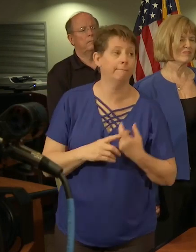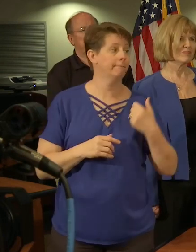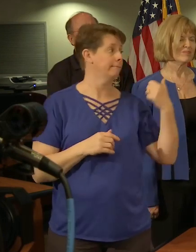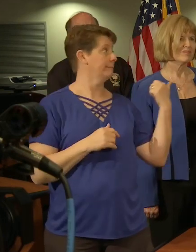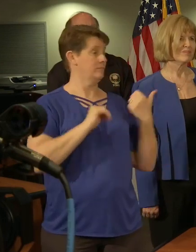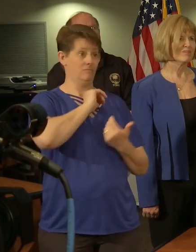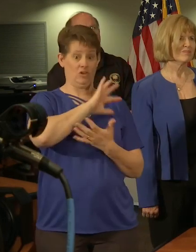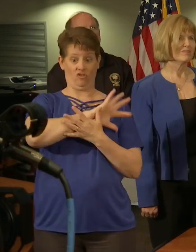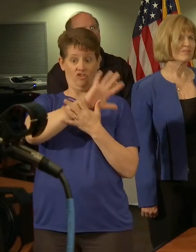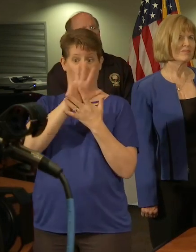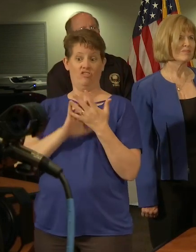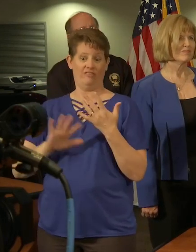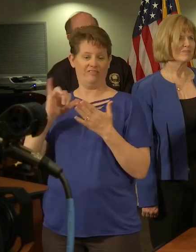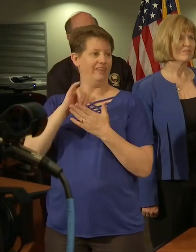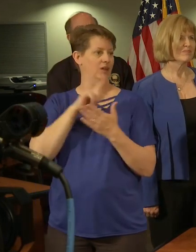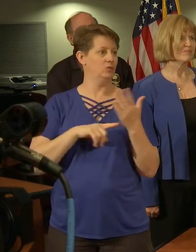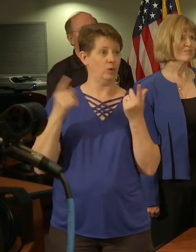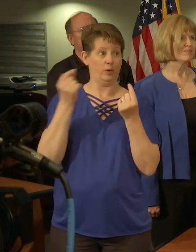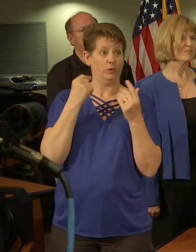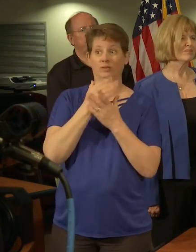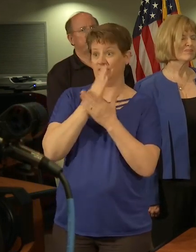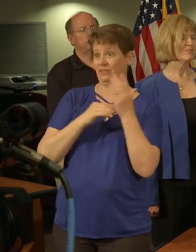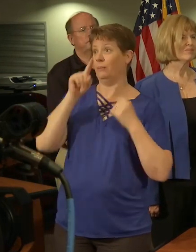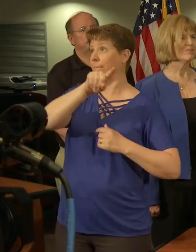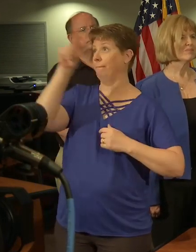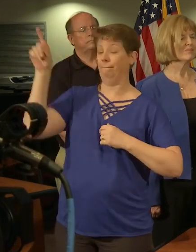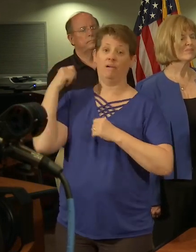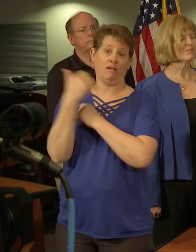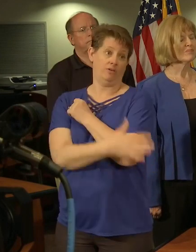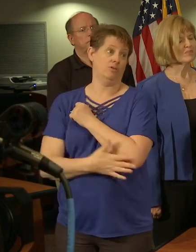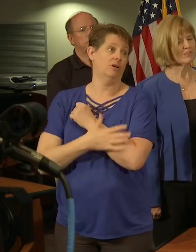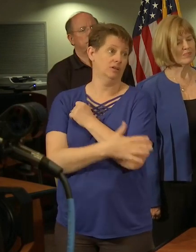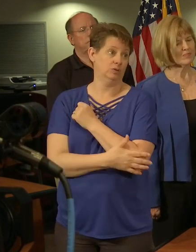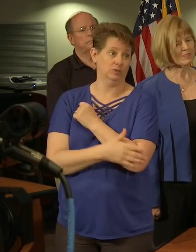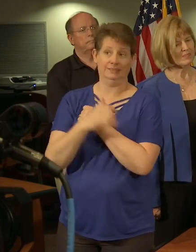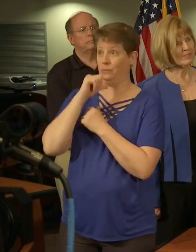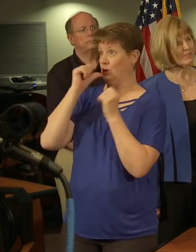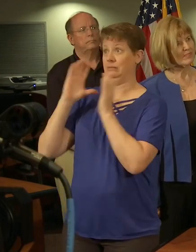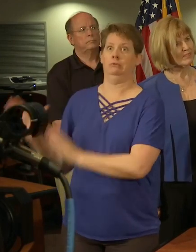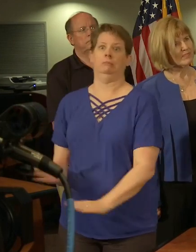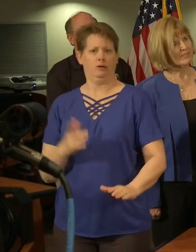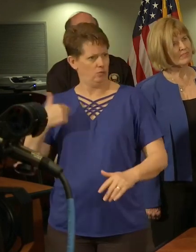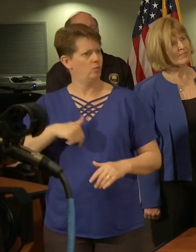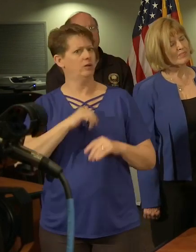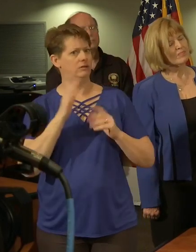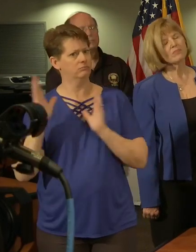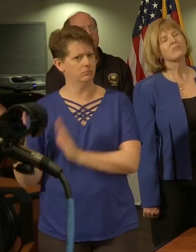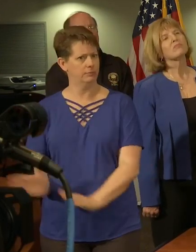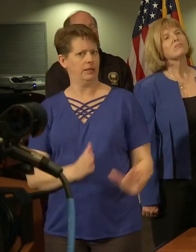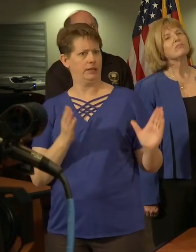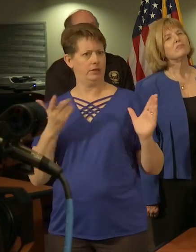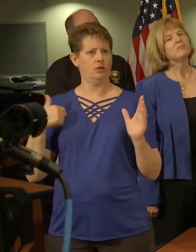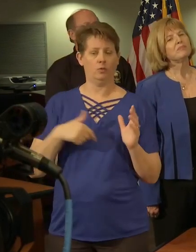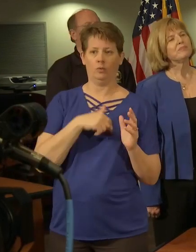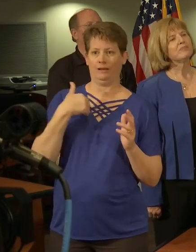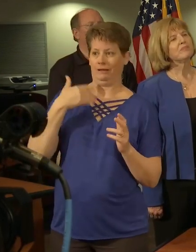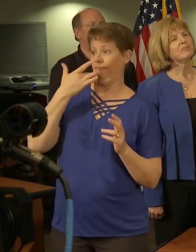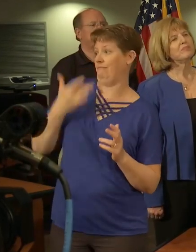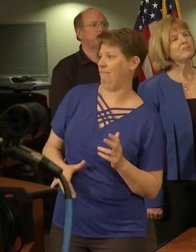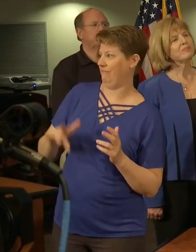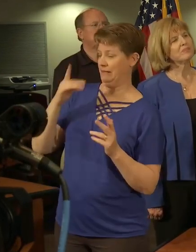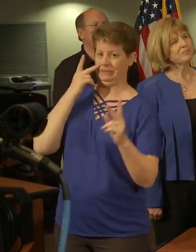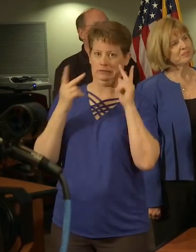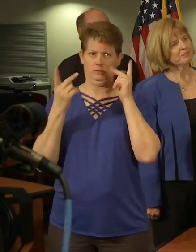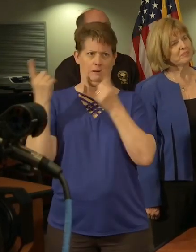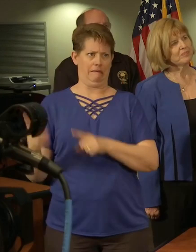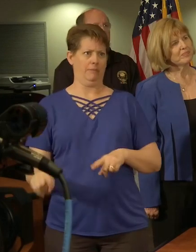all of those things. Of course, that's what they're doing in some of the other countries that were not as prepared as we are. We had the good fortune of